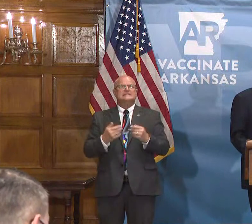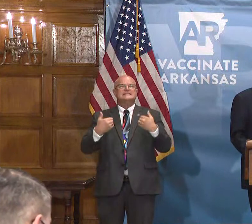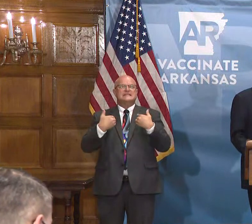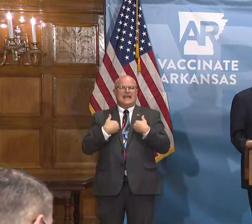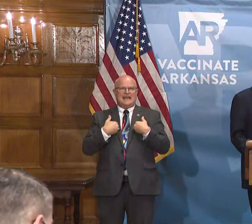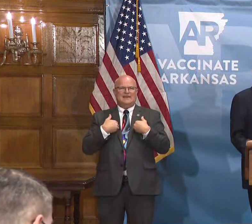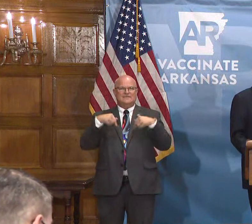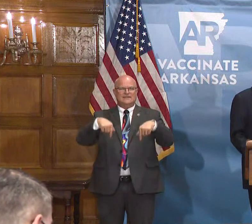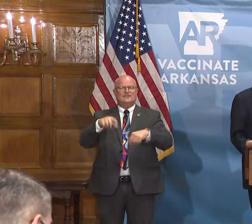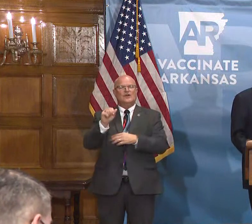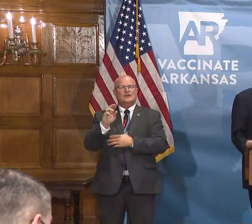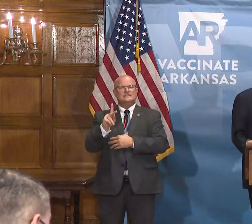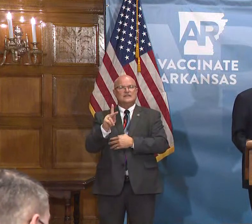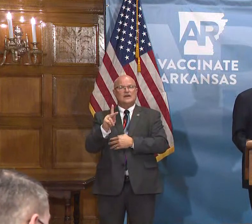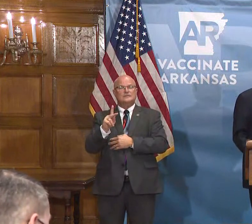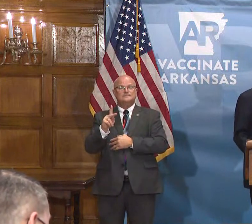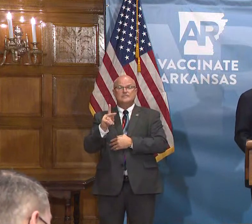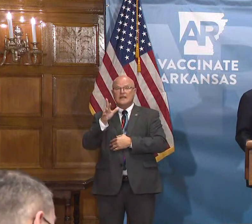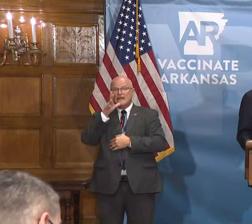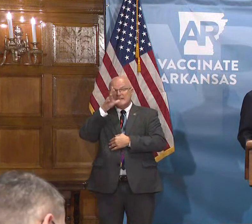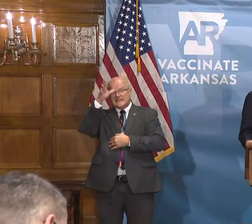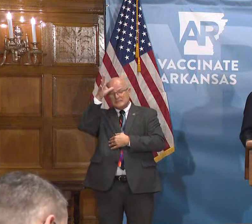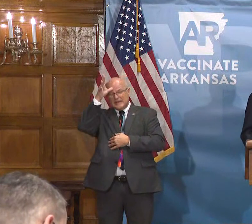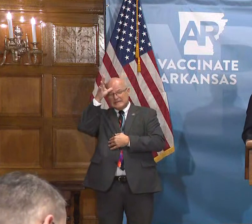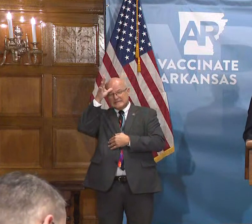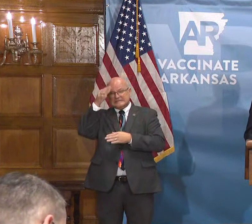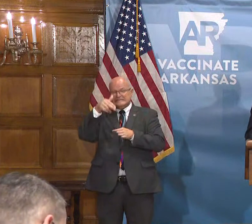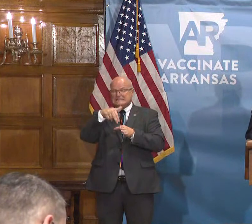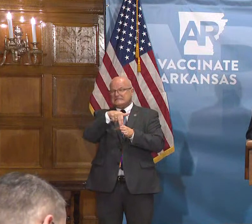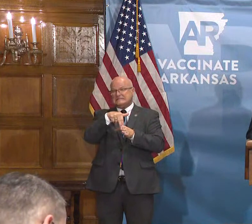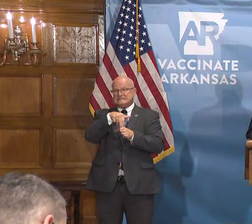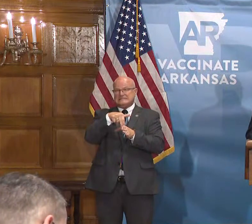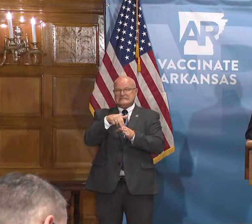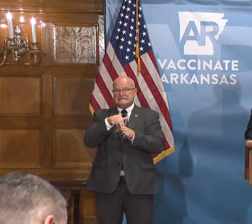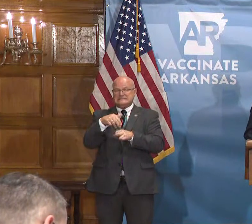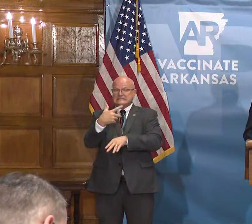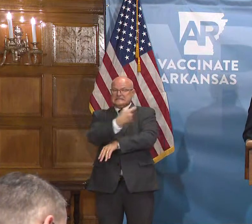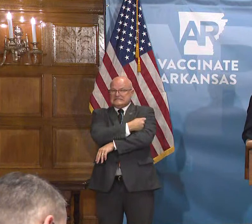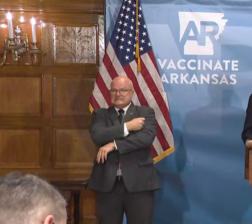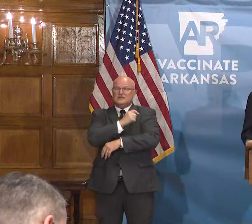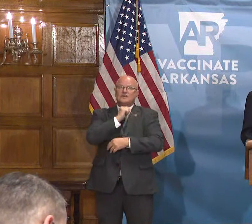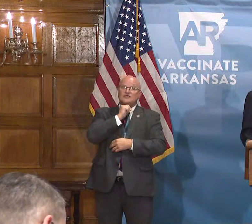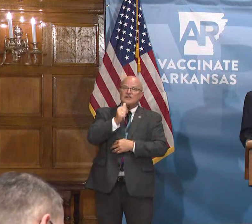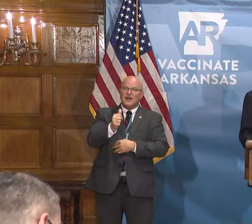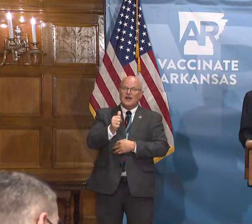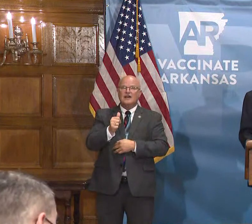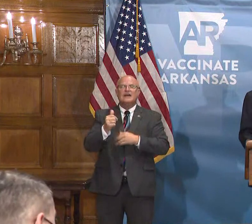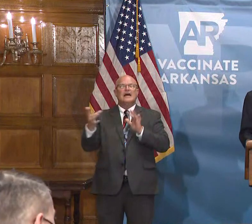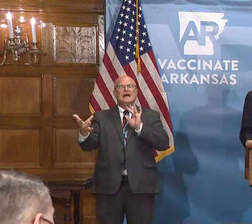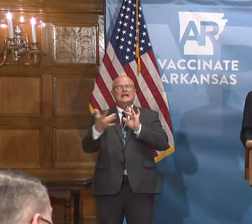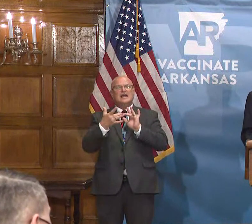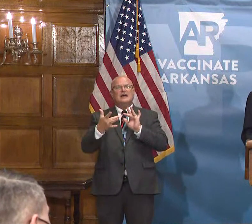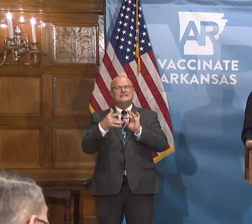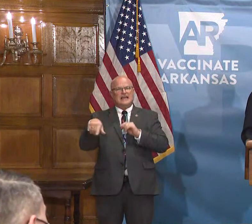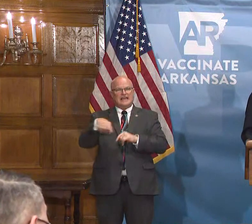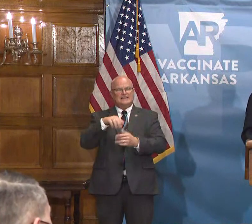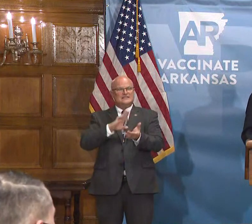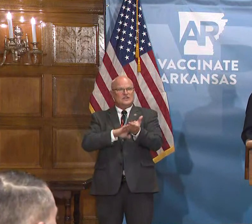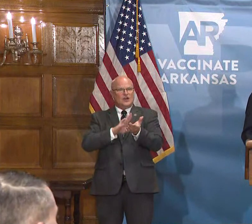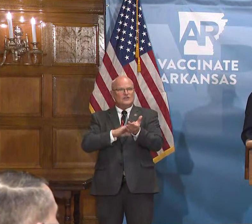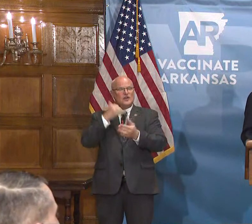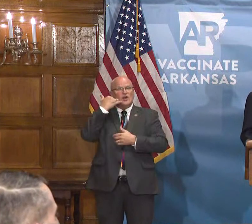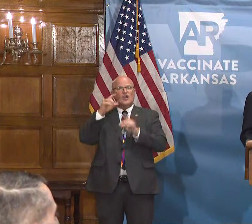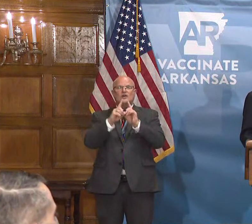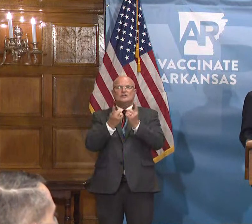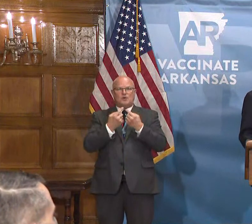have those. If the parents are unsure, if the provider is administering the vaccines, they can contact them, they can call